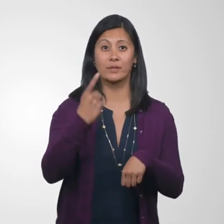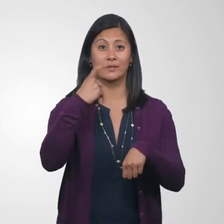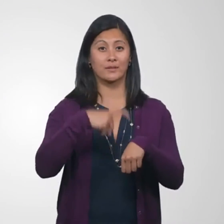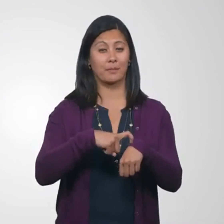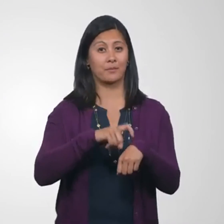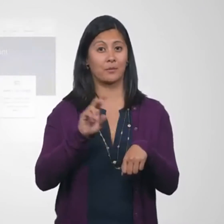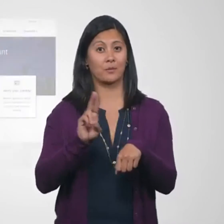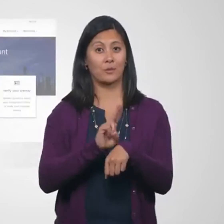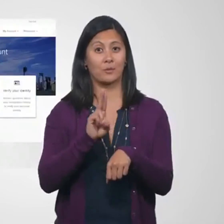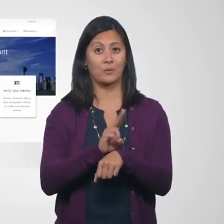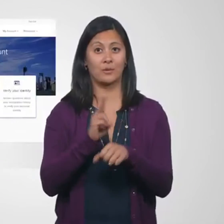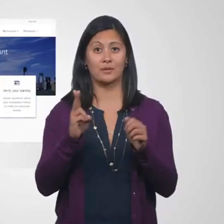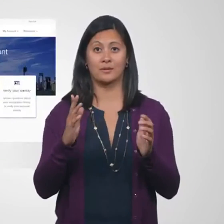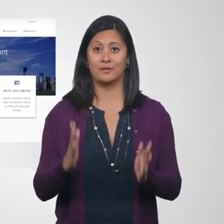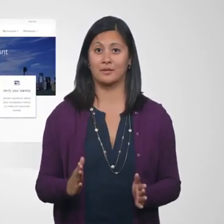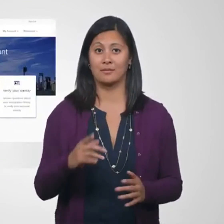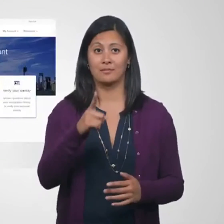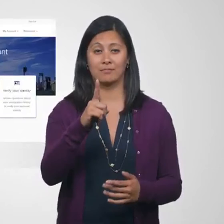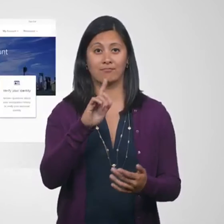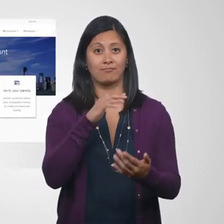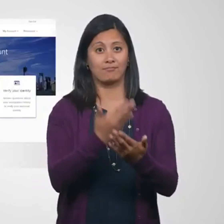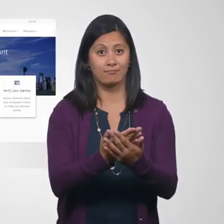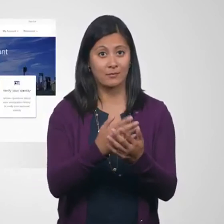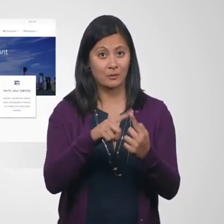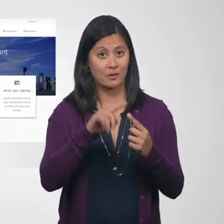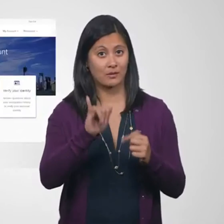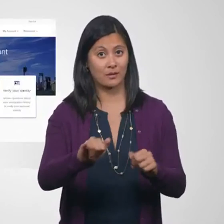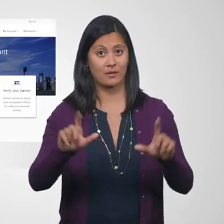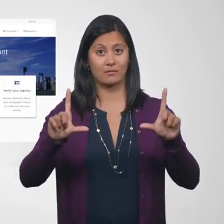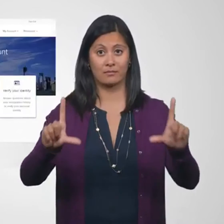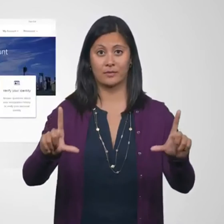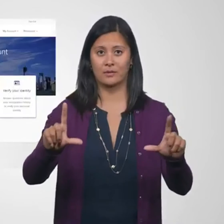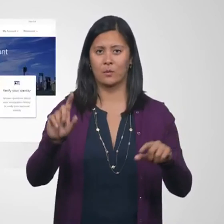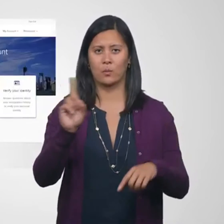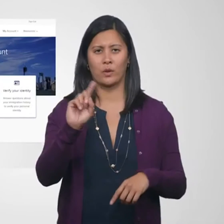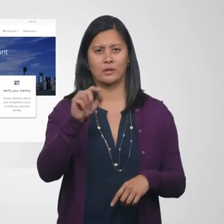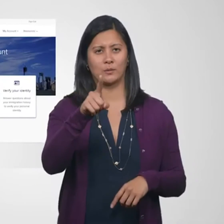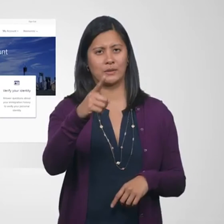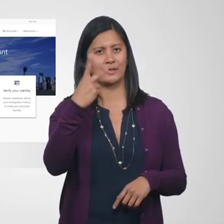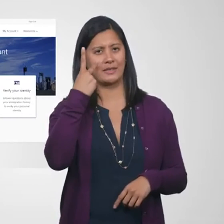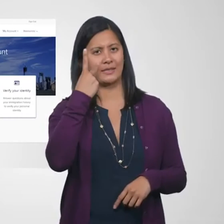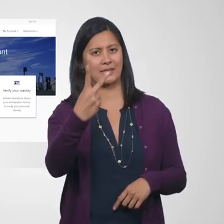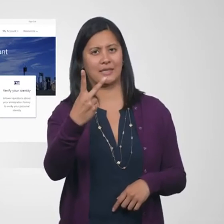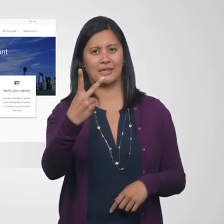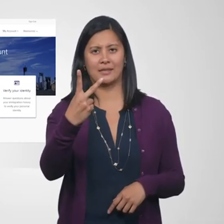For first-time users, you will be taken to this landing page where you will see these 4 tiles.